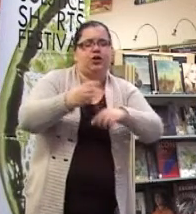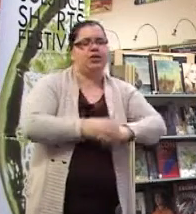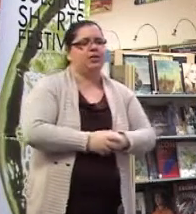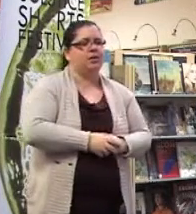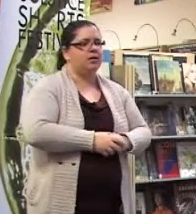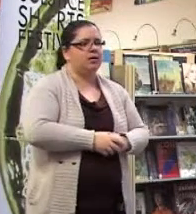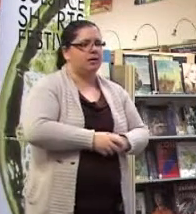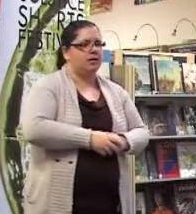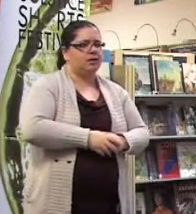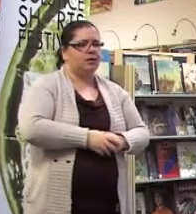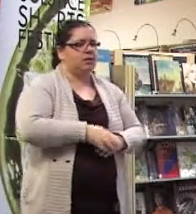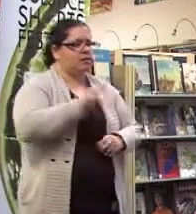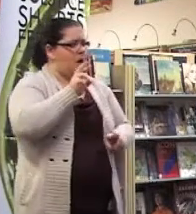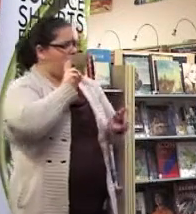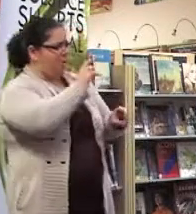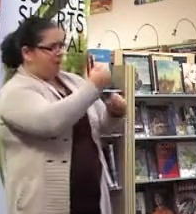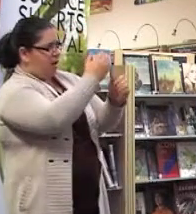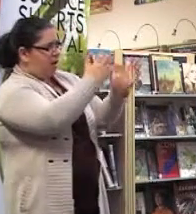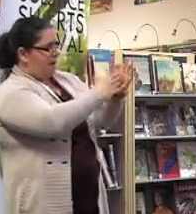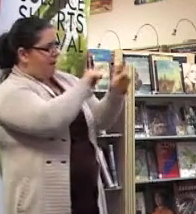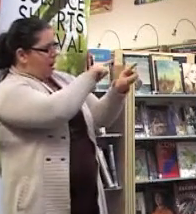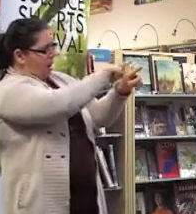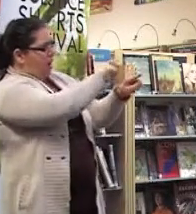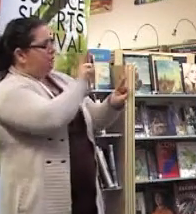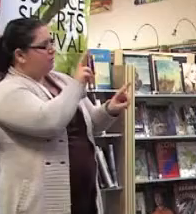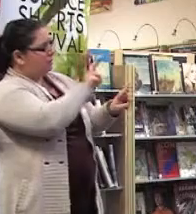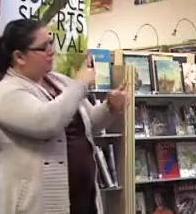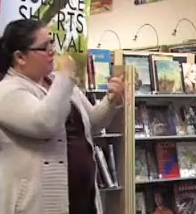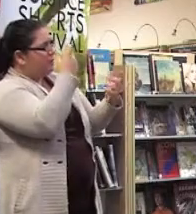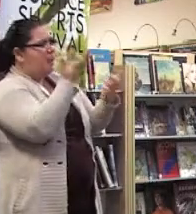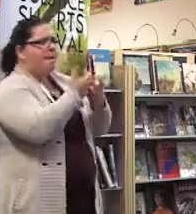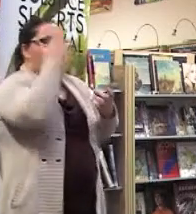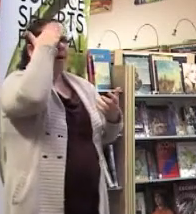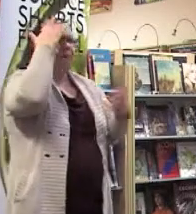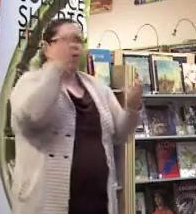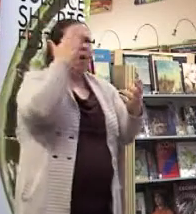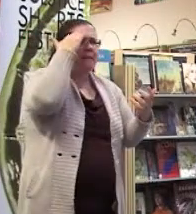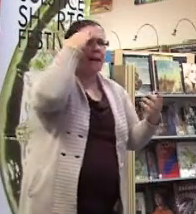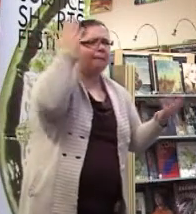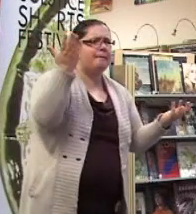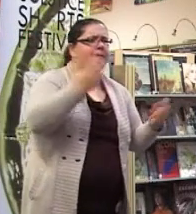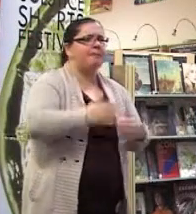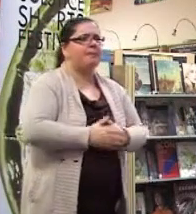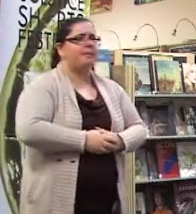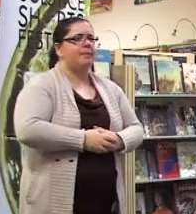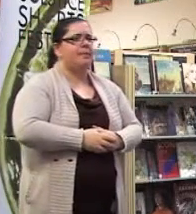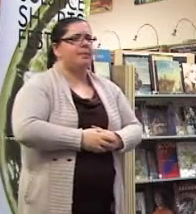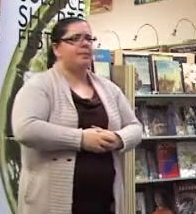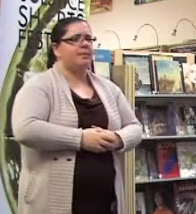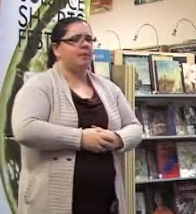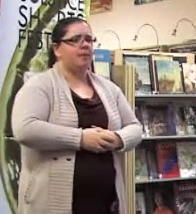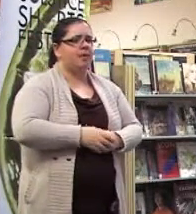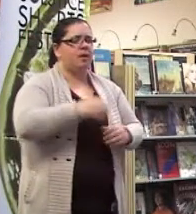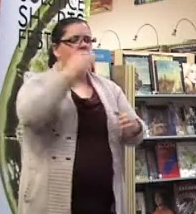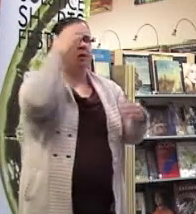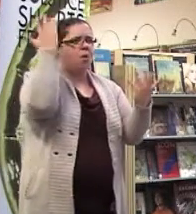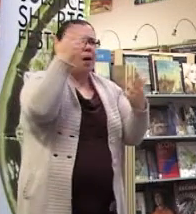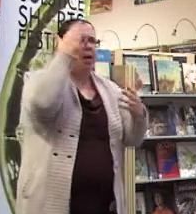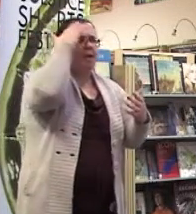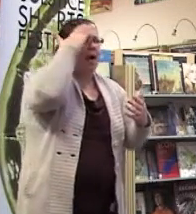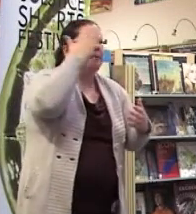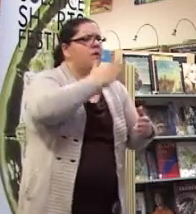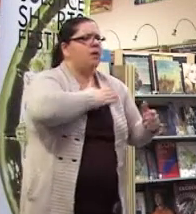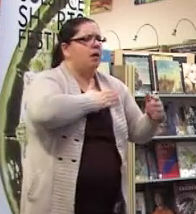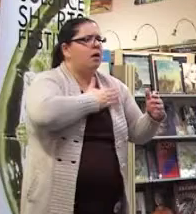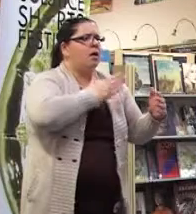I watch the TV through watching Mammy's eyes, wondering where Mum is, where Mum is, where Mum is. The phrase thuds in my heartbeat: where